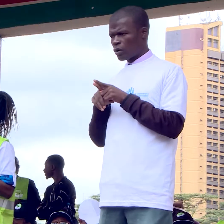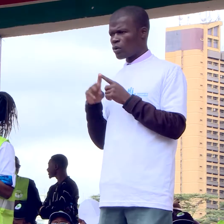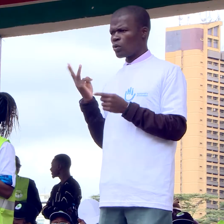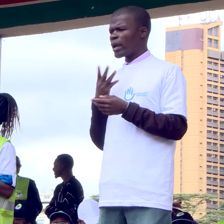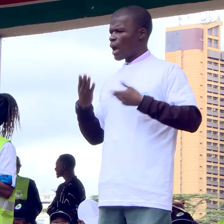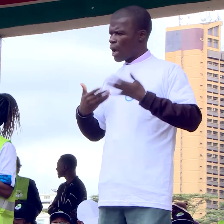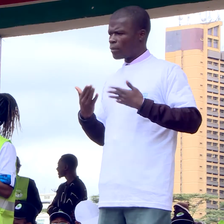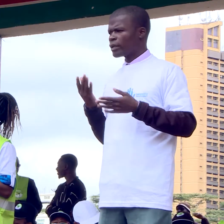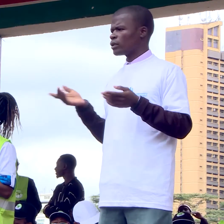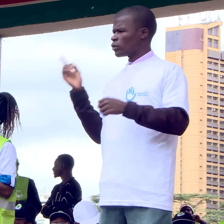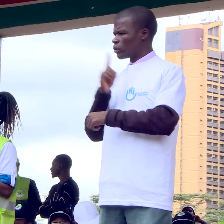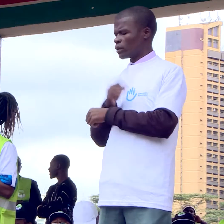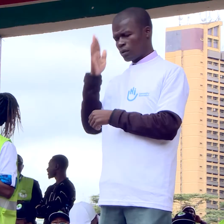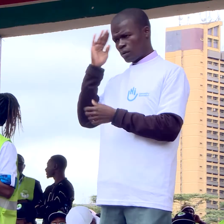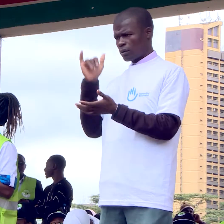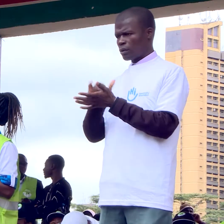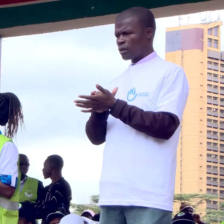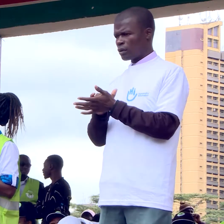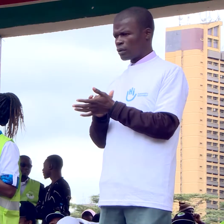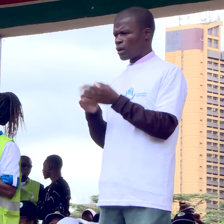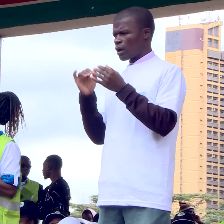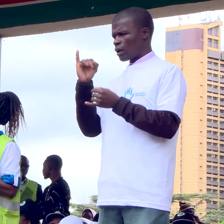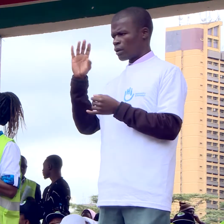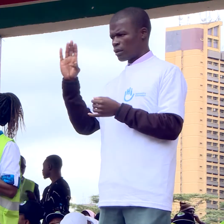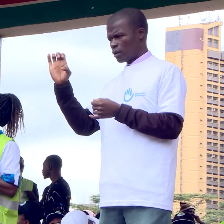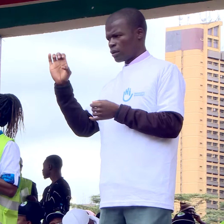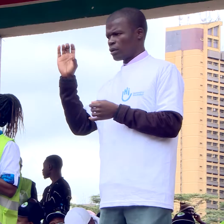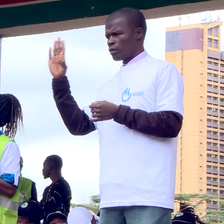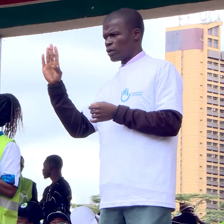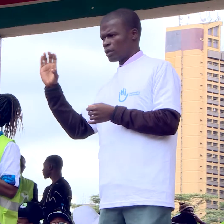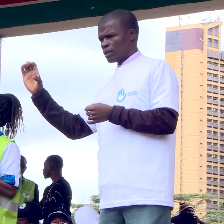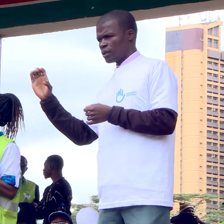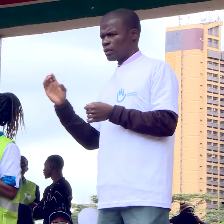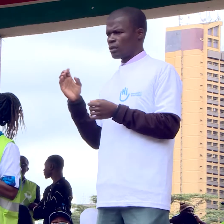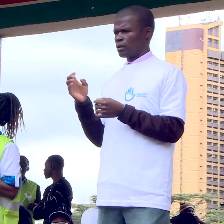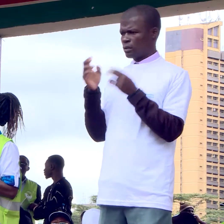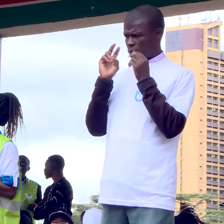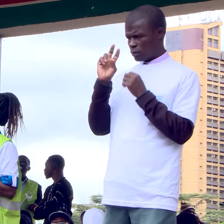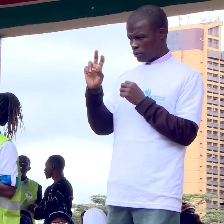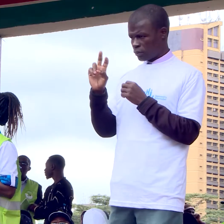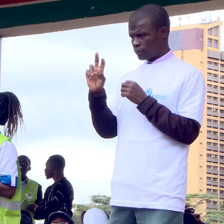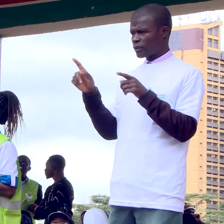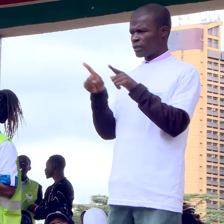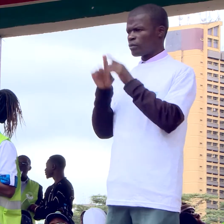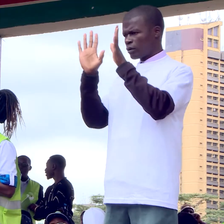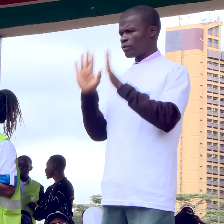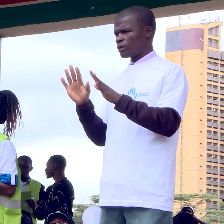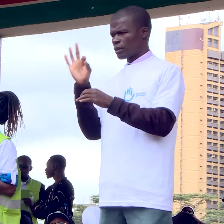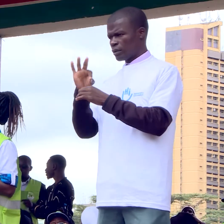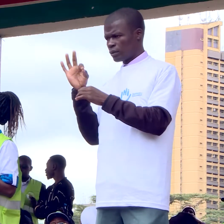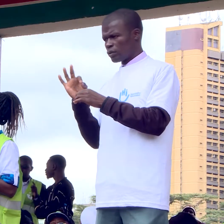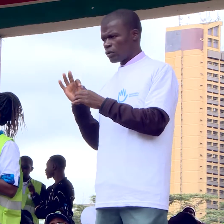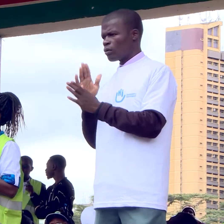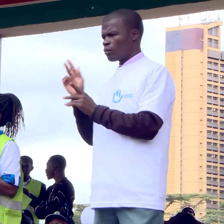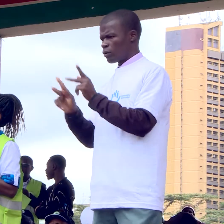today to know that IEBC considers persons with disabilities as important participants in these electoral processes.